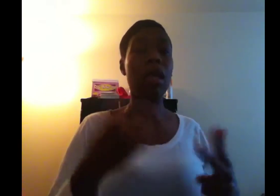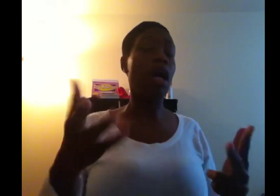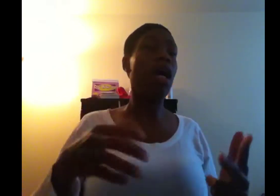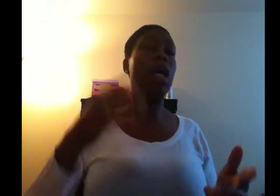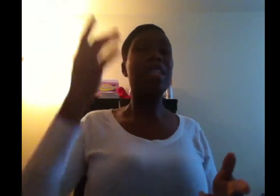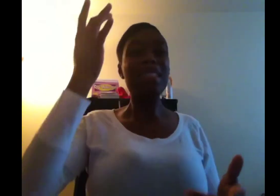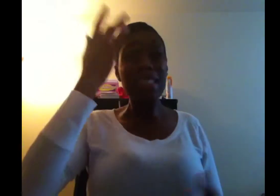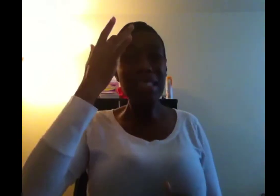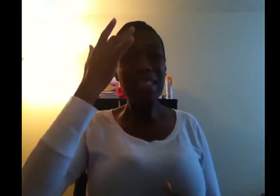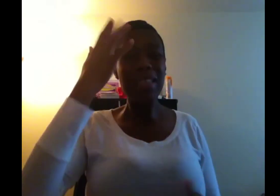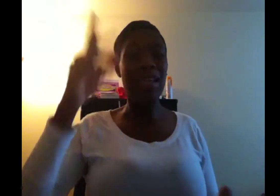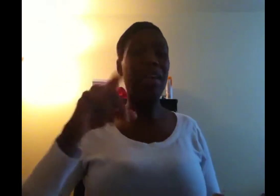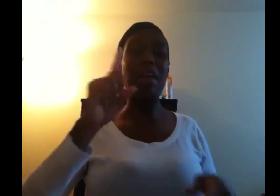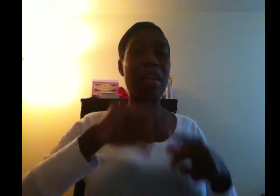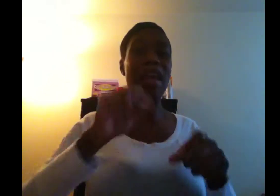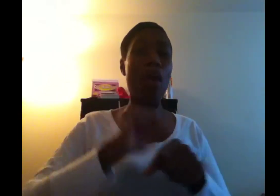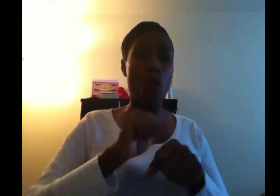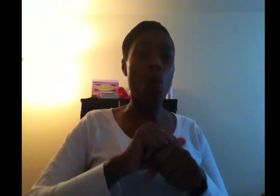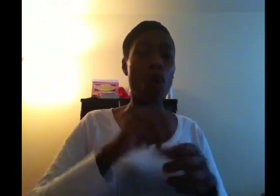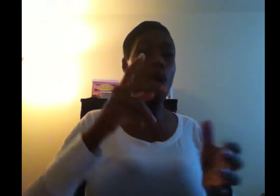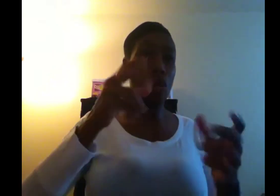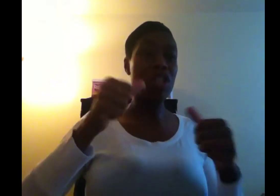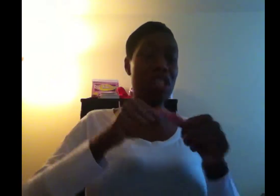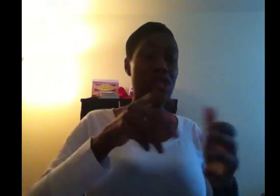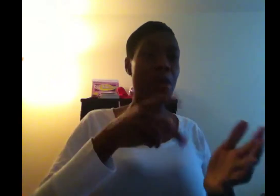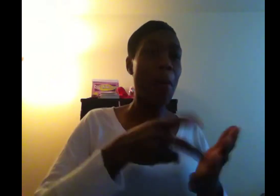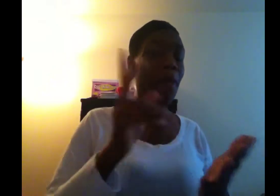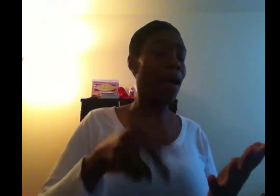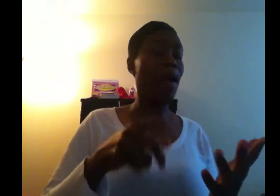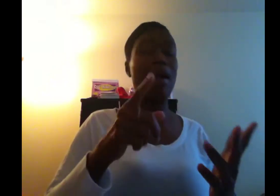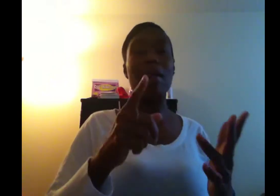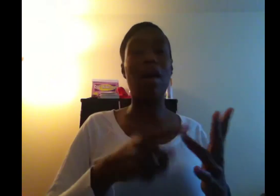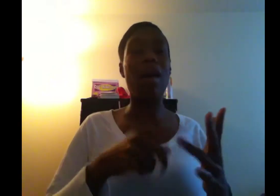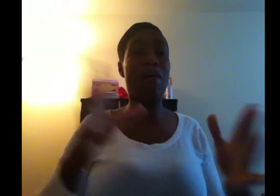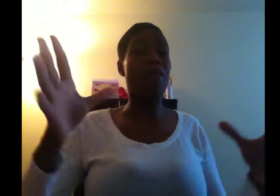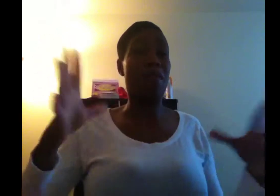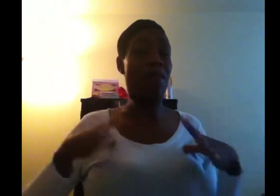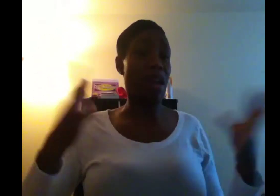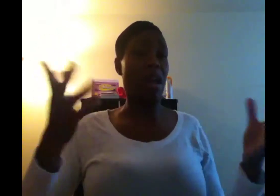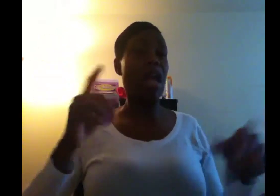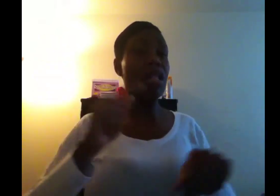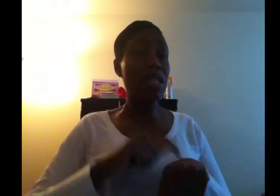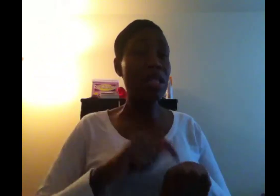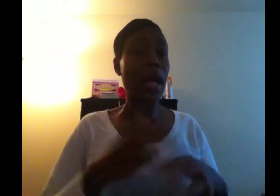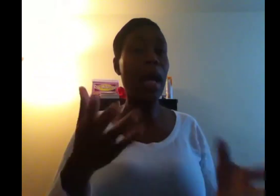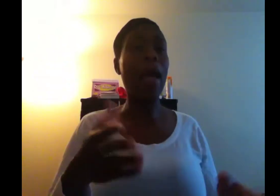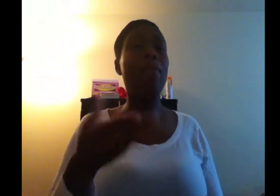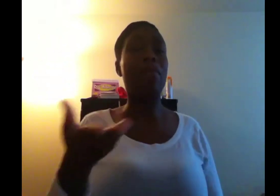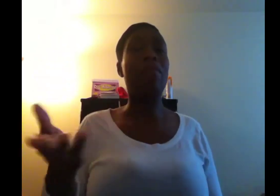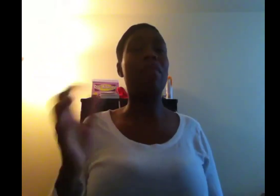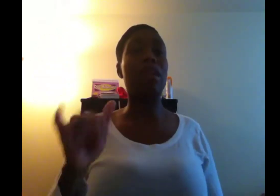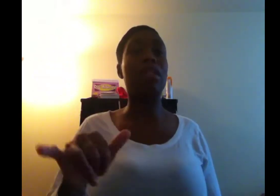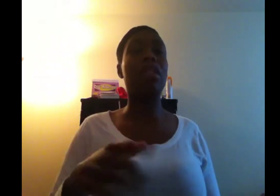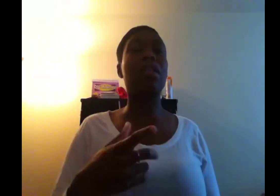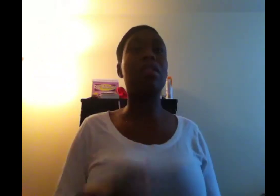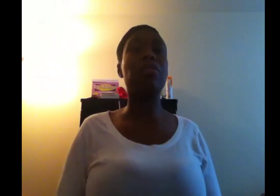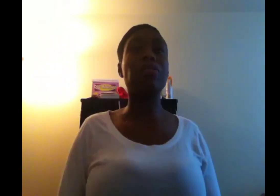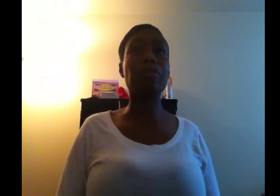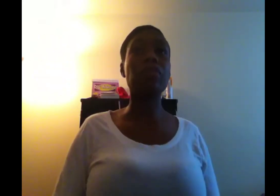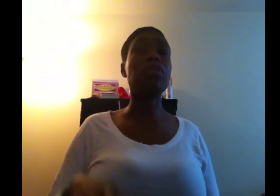different jobs, it will begin to actually compartmentalize which jobs were done by that individual. The reason that's so much nicer now in computers,